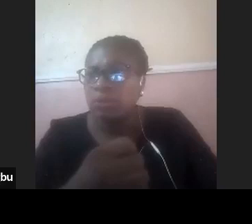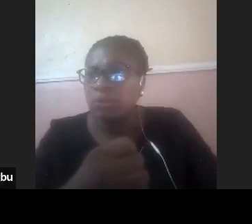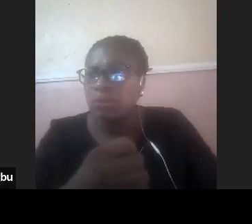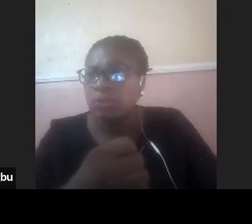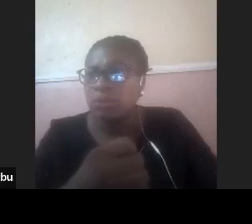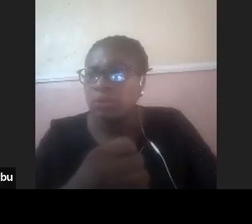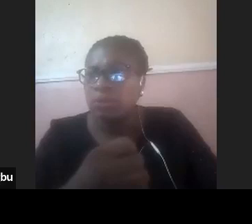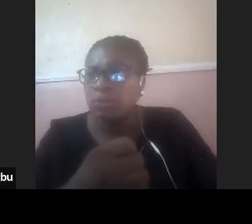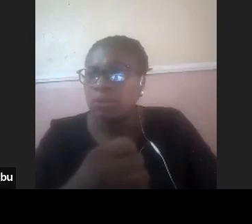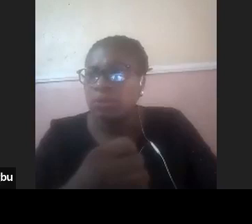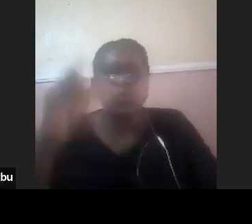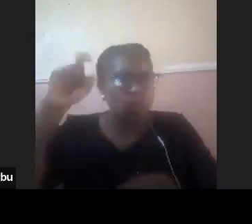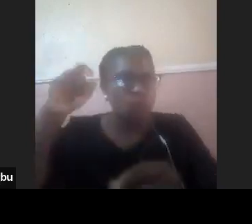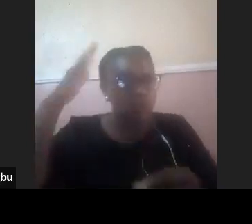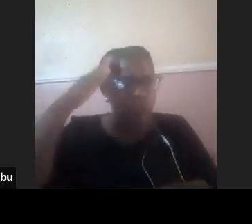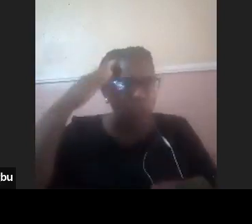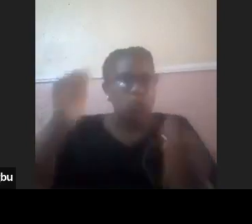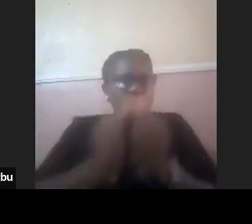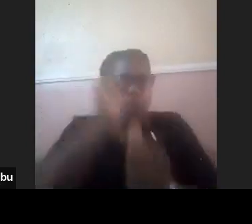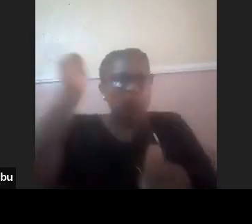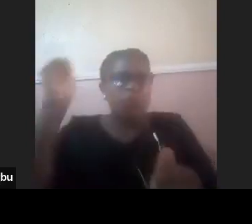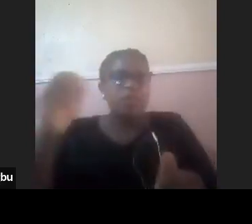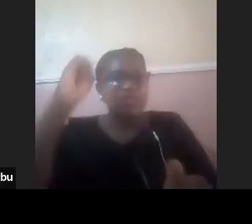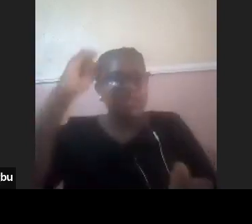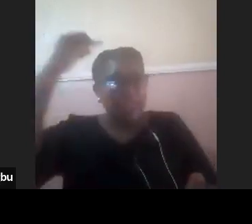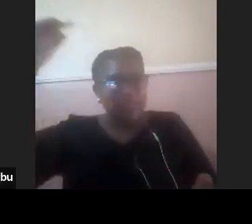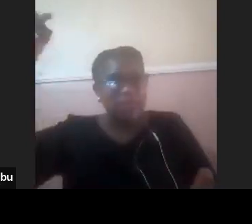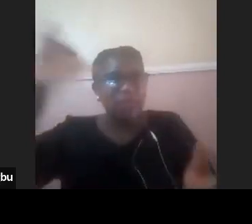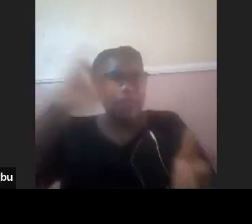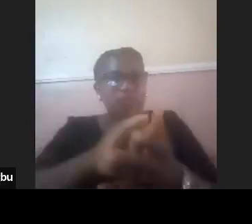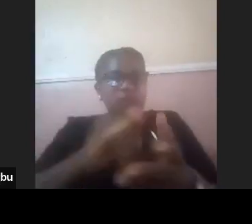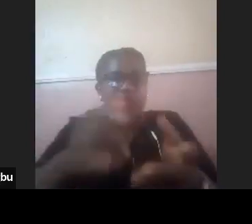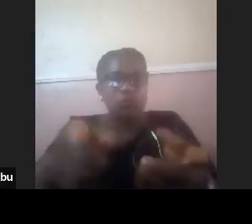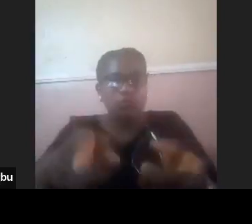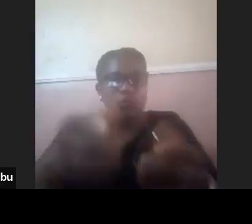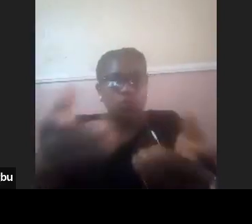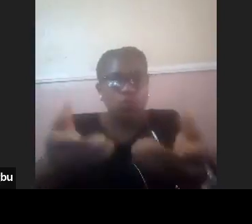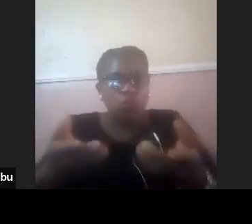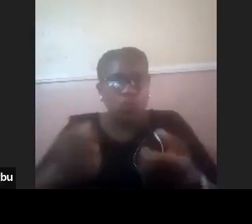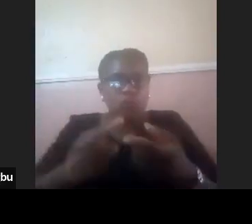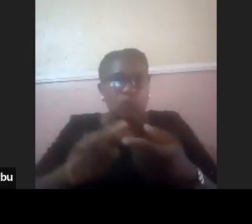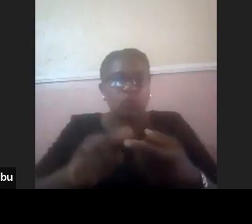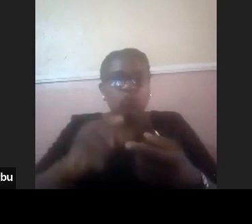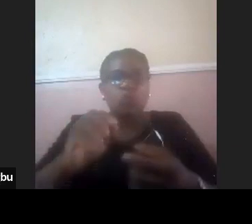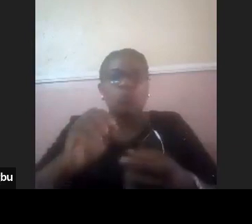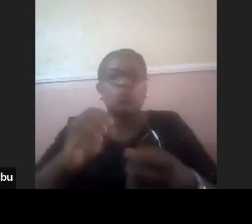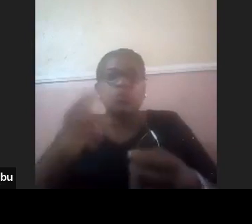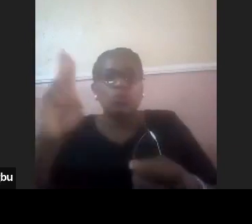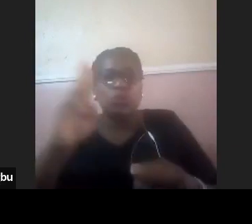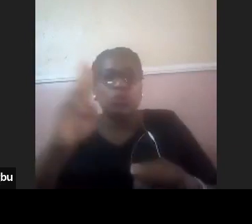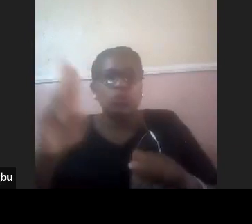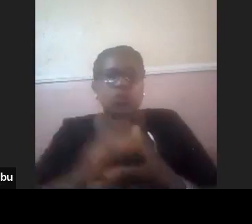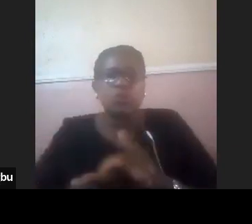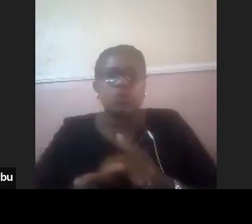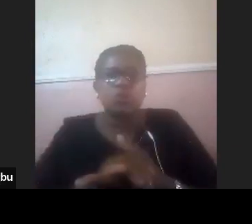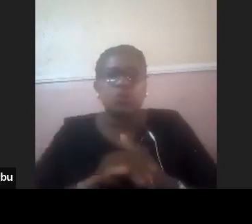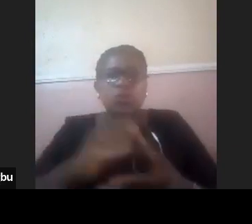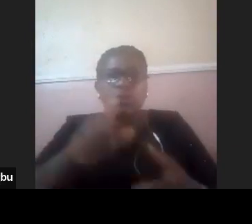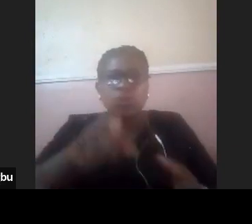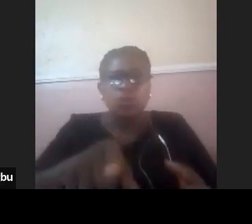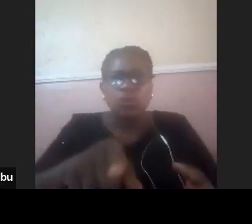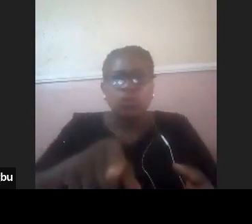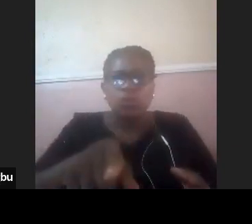link all of your answers, you see that you have enough words or more than enough words to